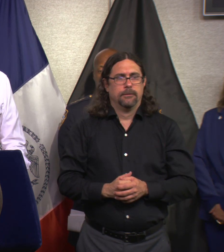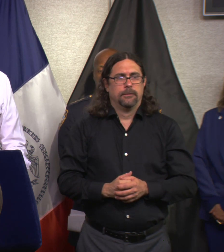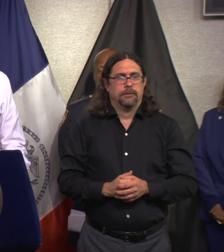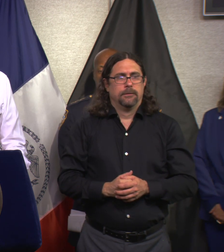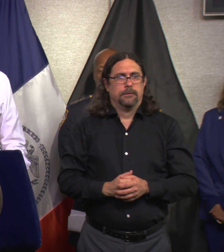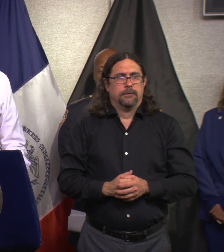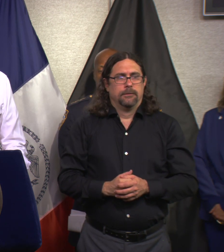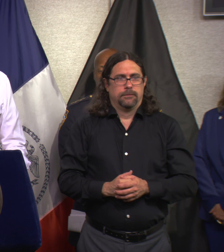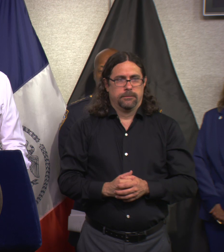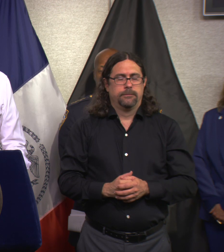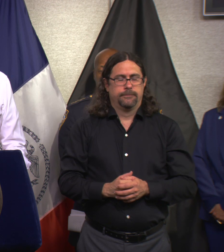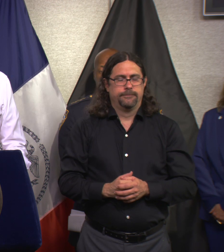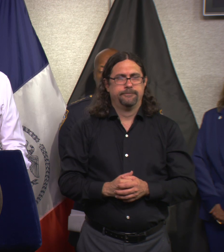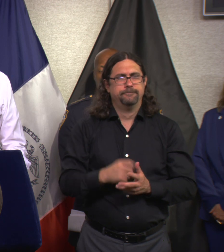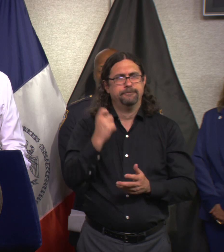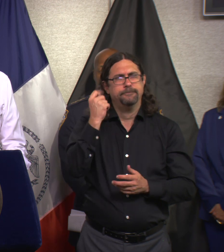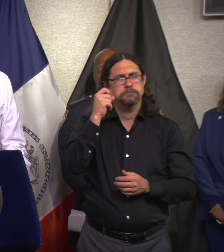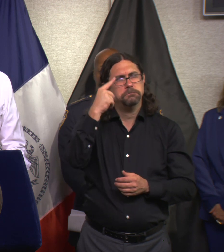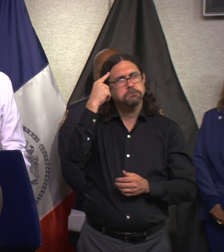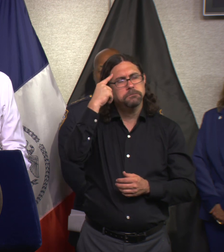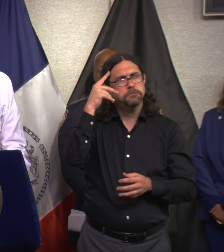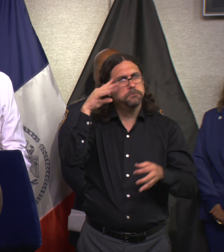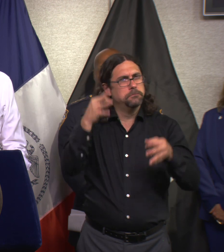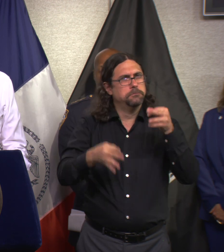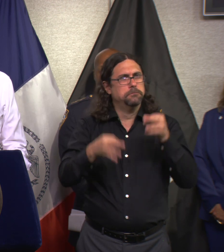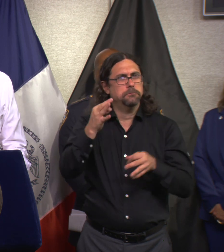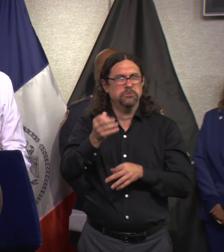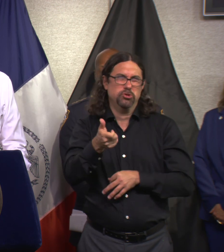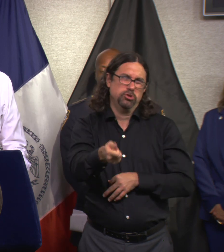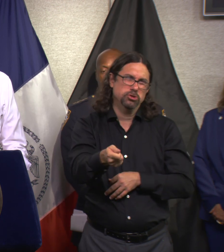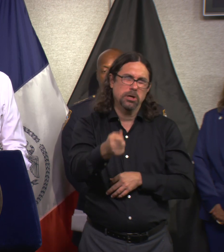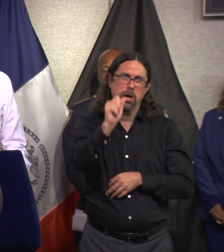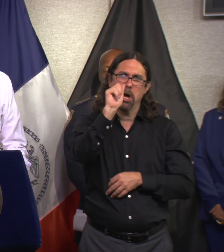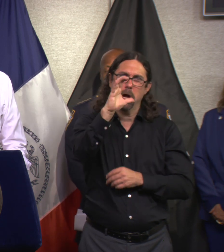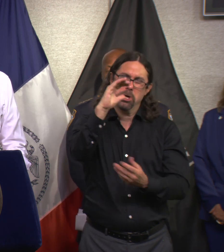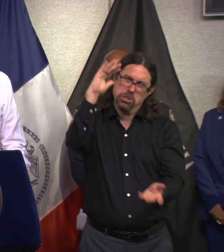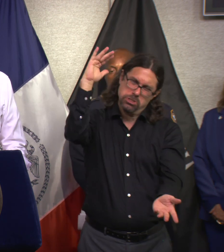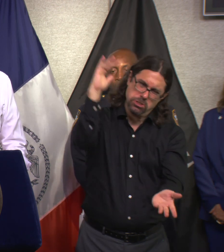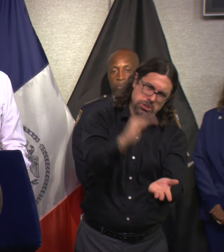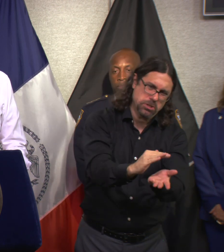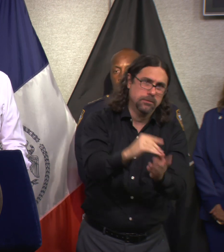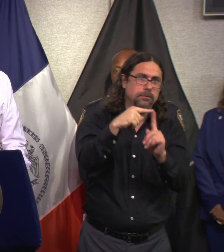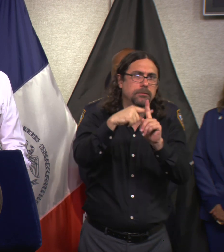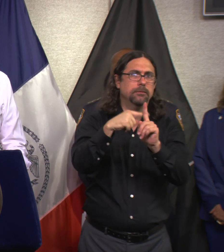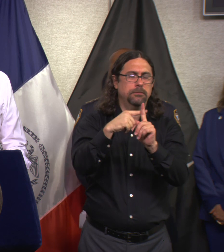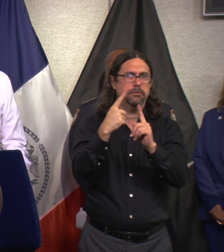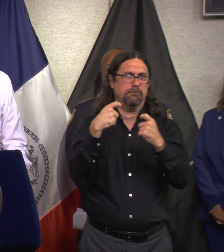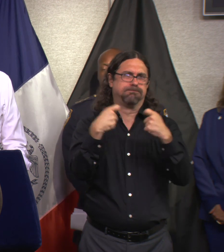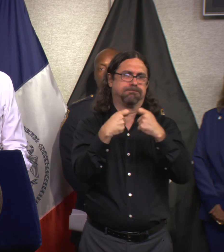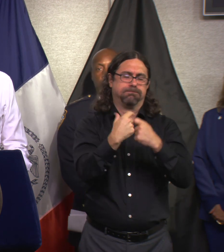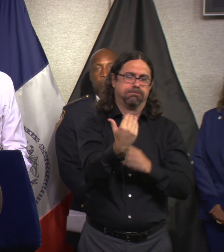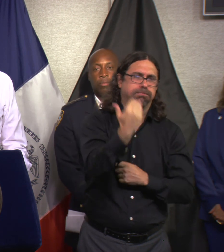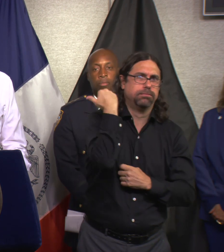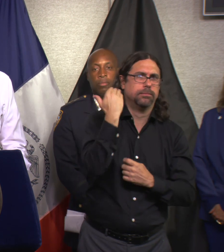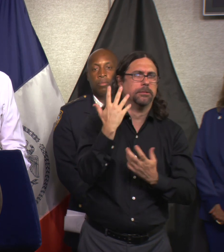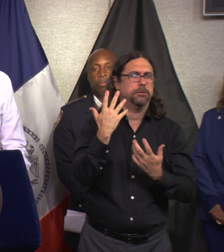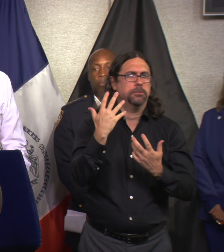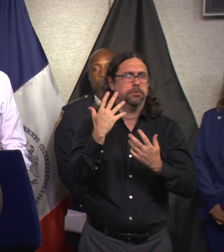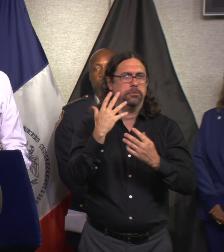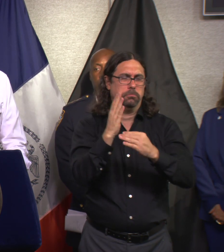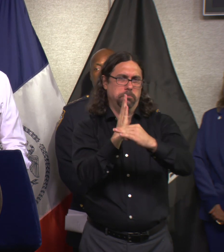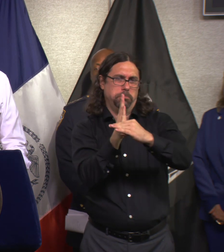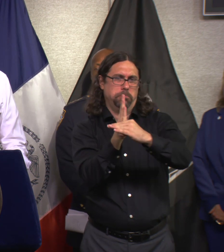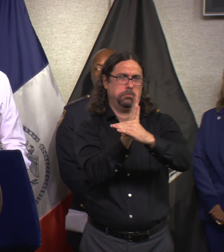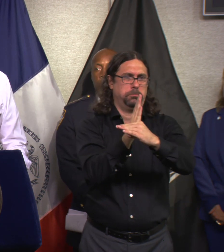to avoid an overload of our electrical system. I will say, because it's a summer weekend, a lot of people will be out of the